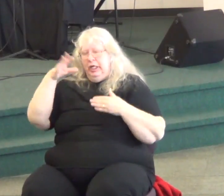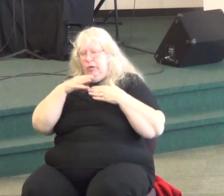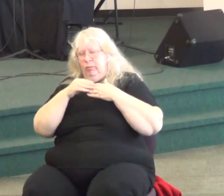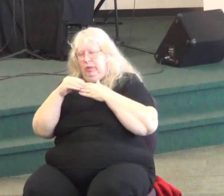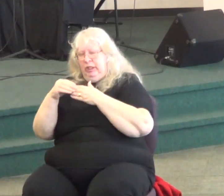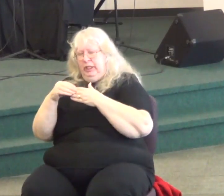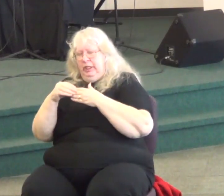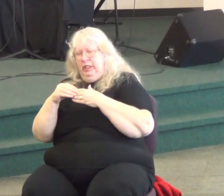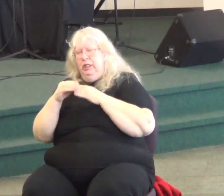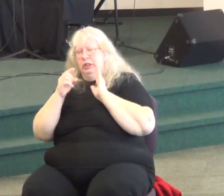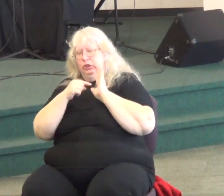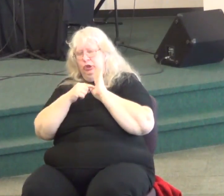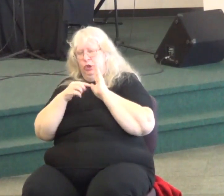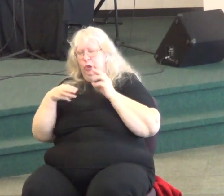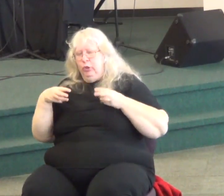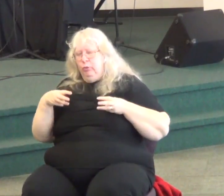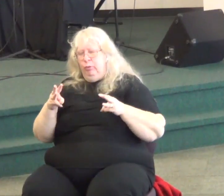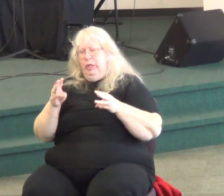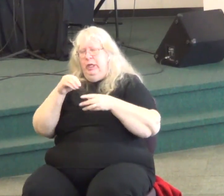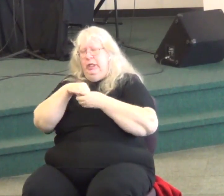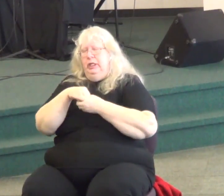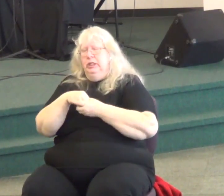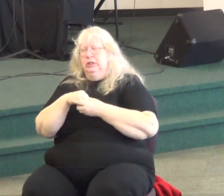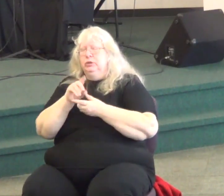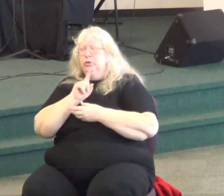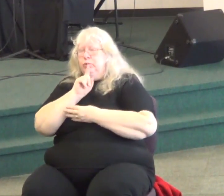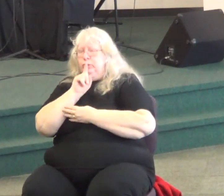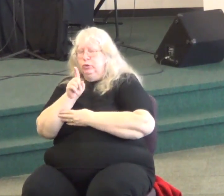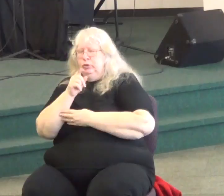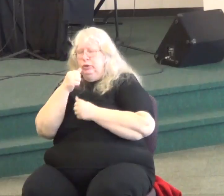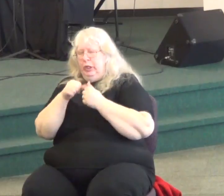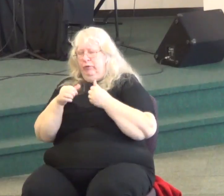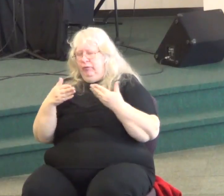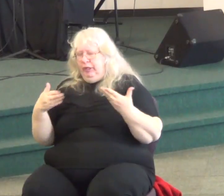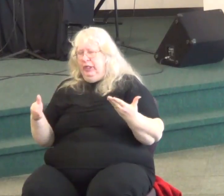truth, because everything He tells you will be true.